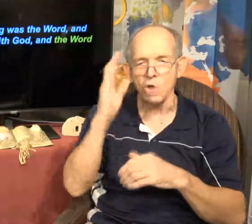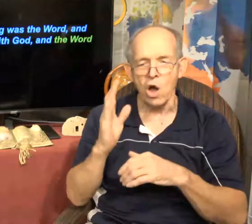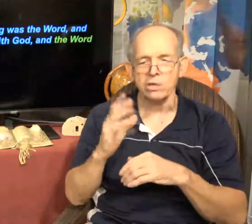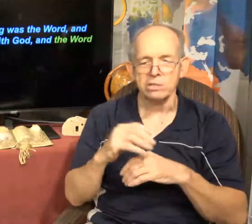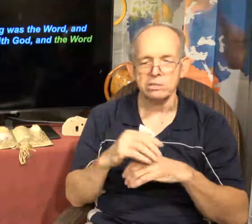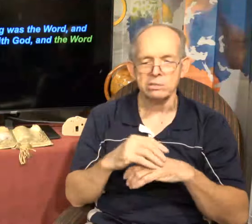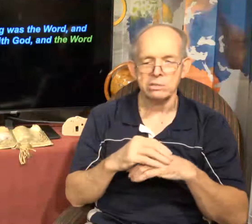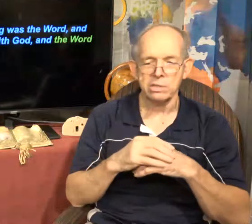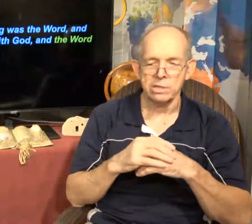God.